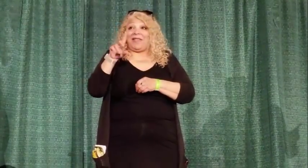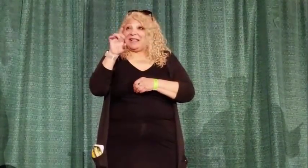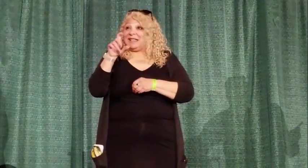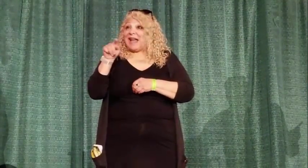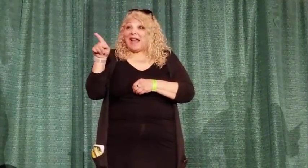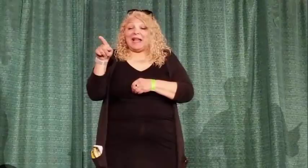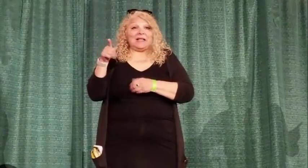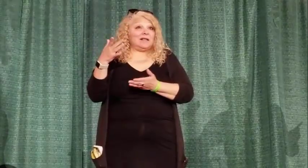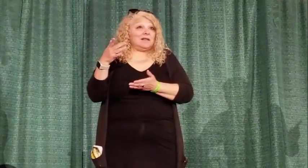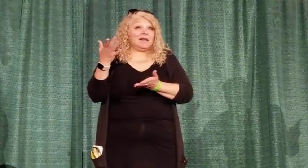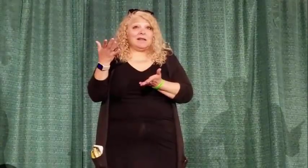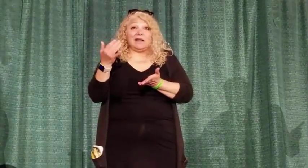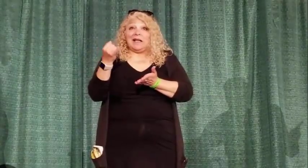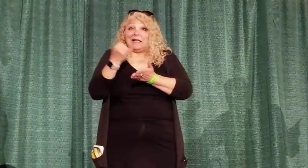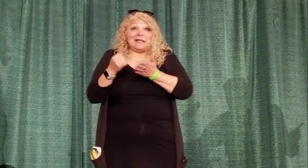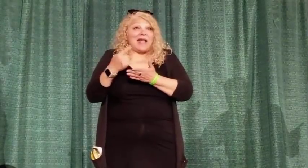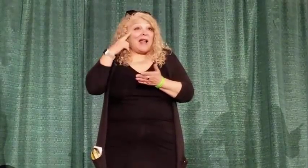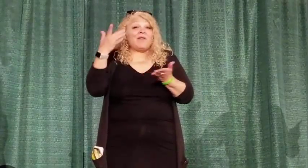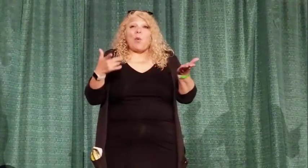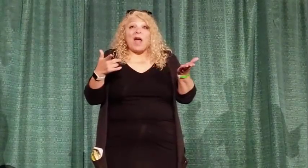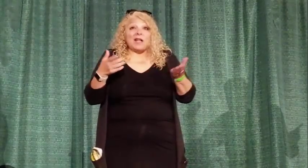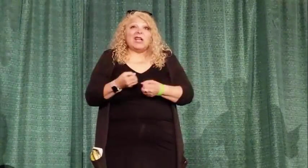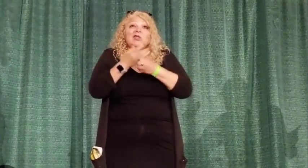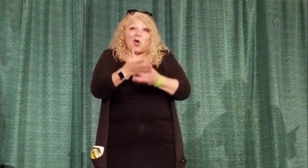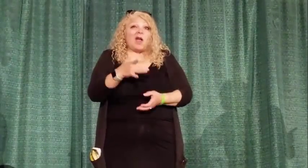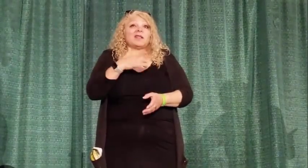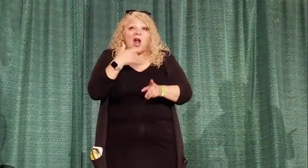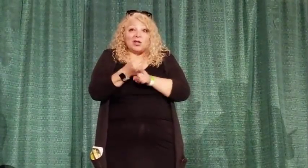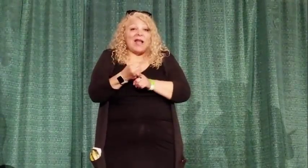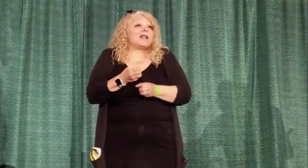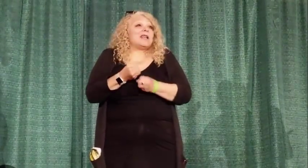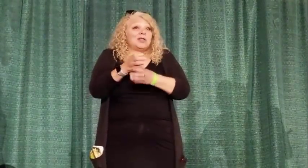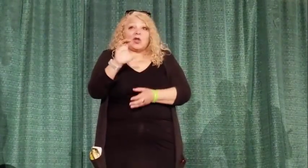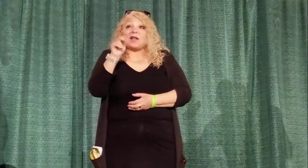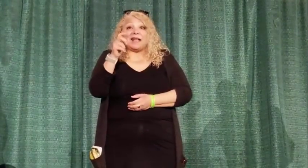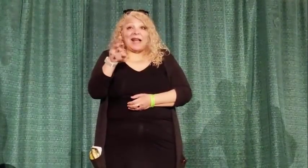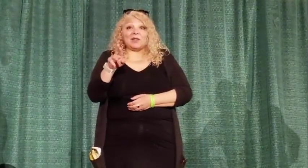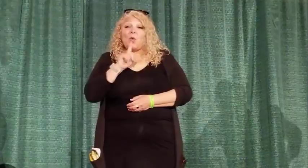better designed to cause an epidemic of cancer and heart attack had it been designed by ISIS.